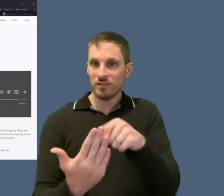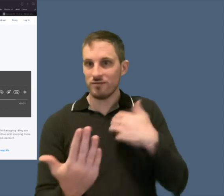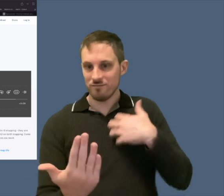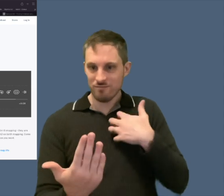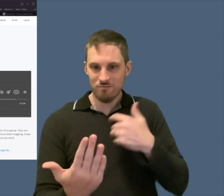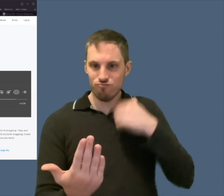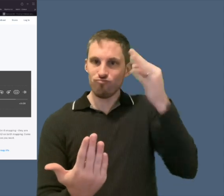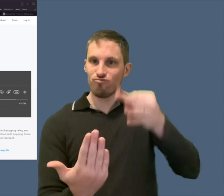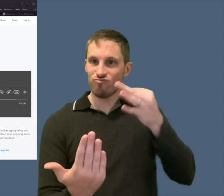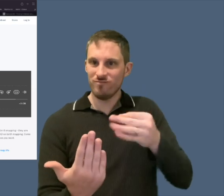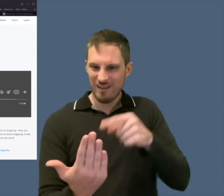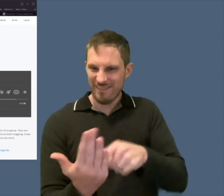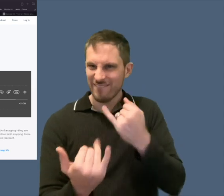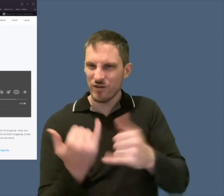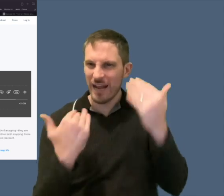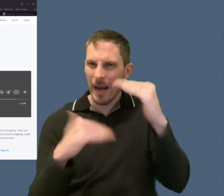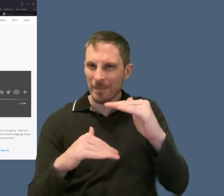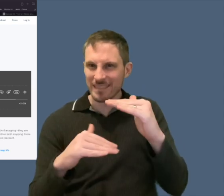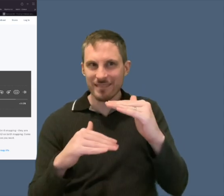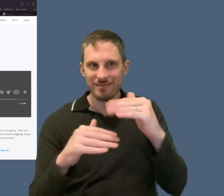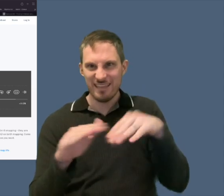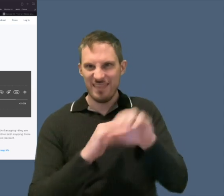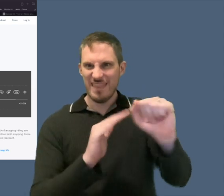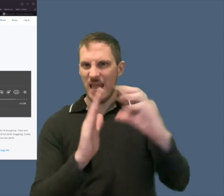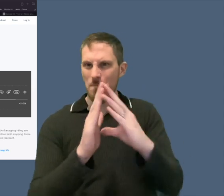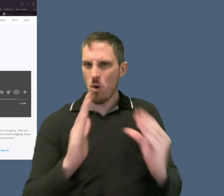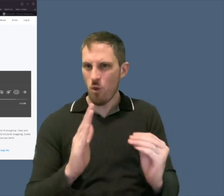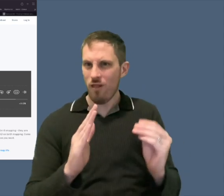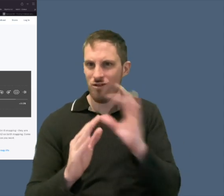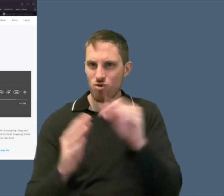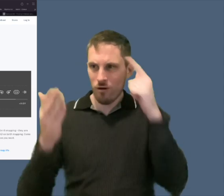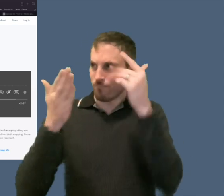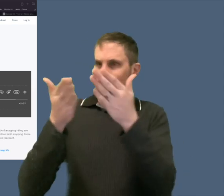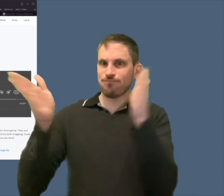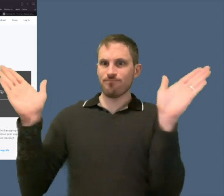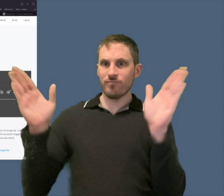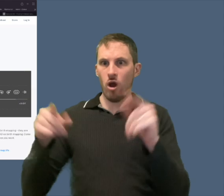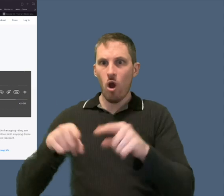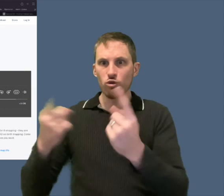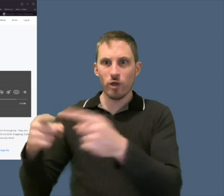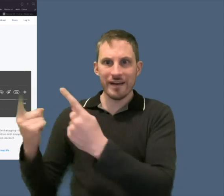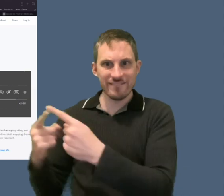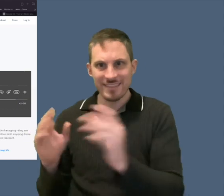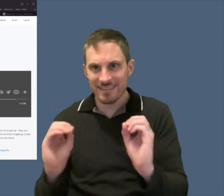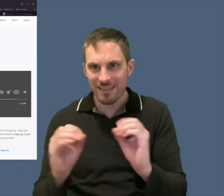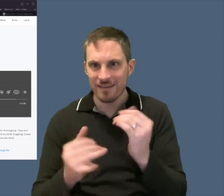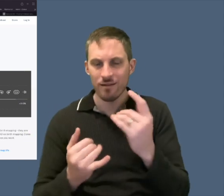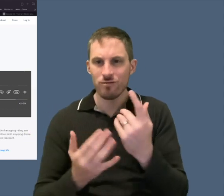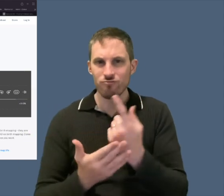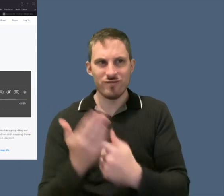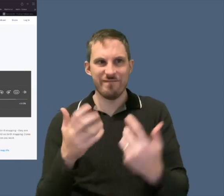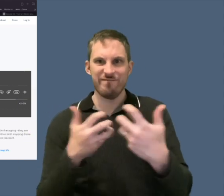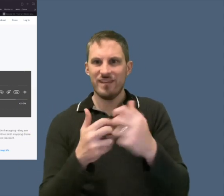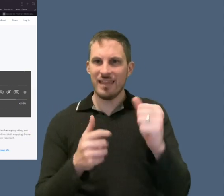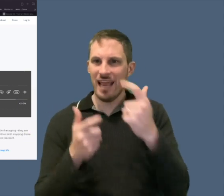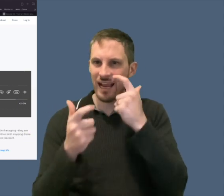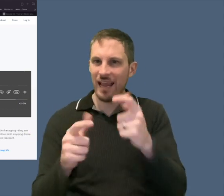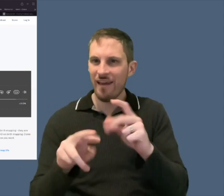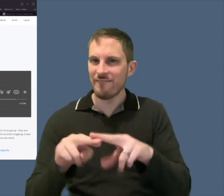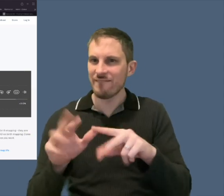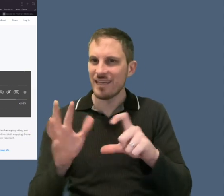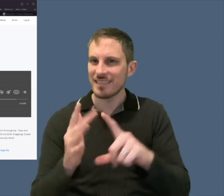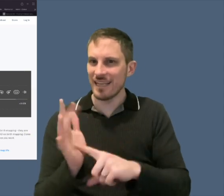work within what you know. So it's about realistic expectations in that care facility. My biggest issue with